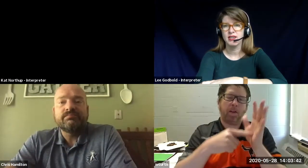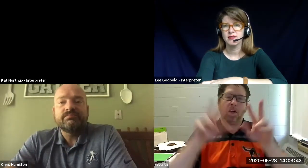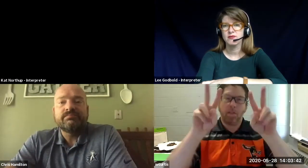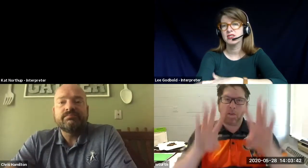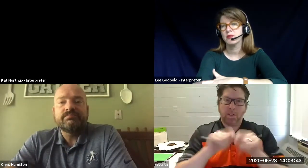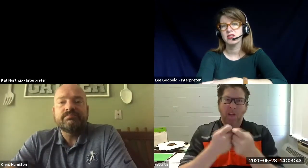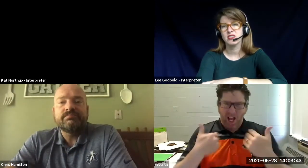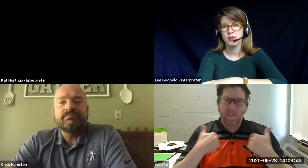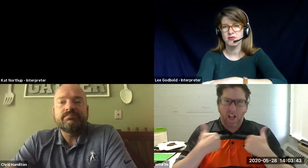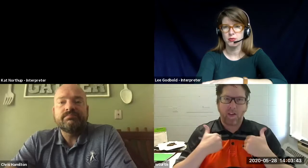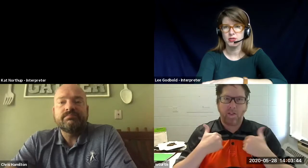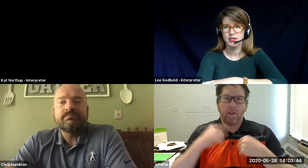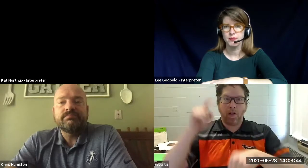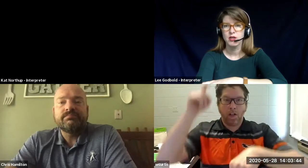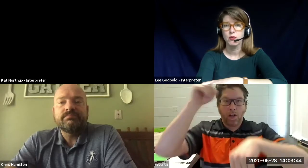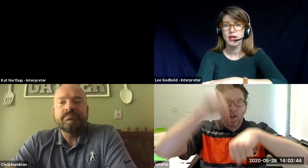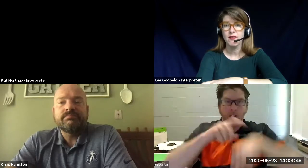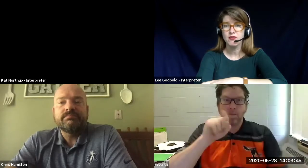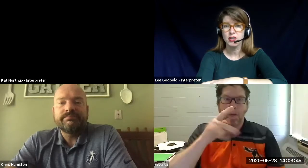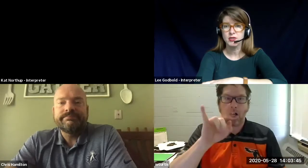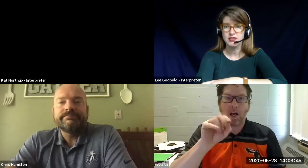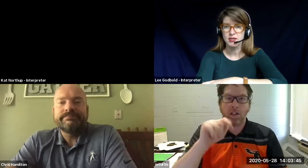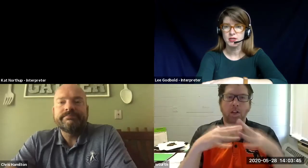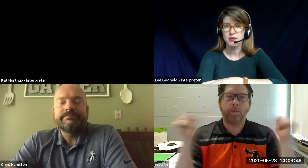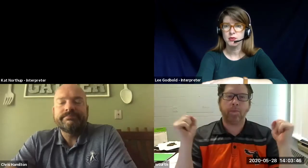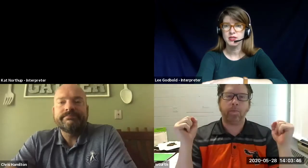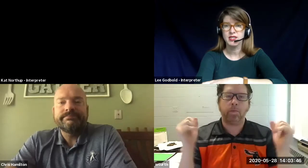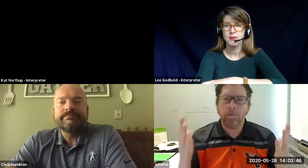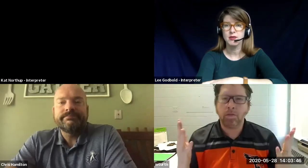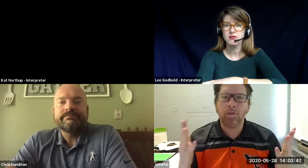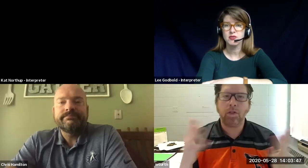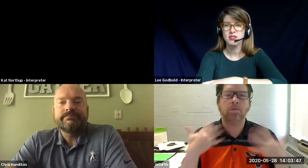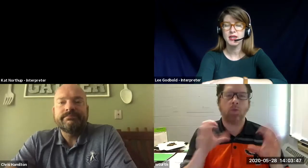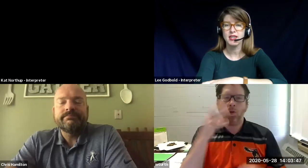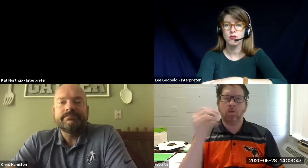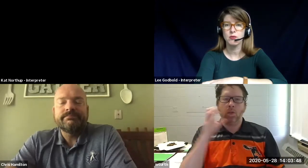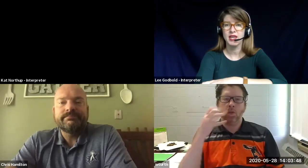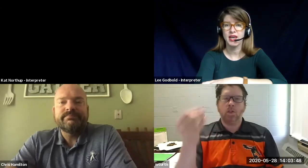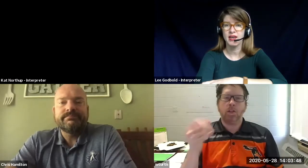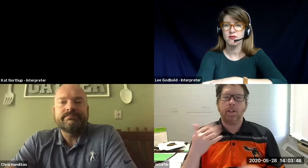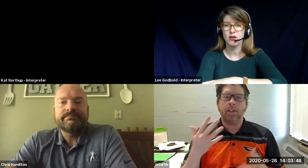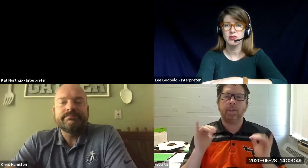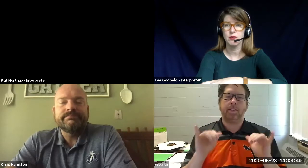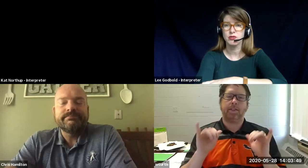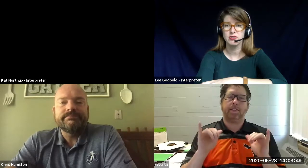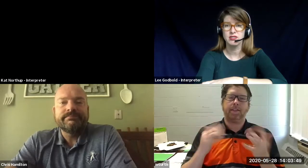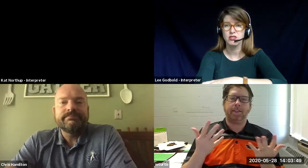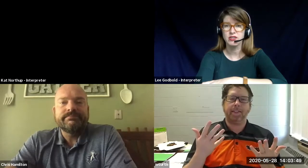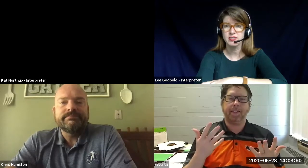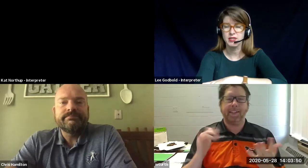For example, let's talk about the volleyball team. We have a volleyball team here, but when time comes for the spike out, we may have our numbers decrease because